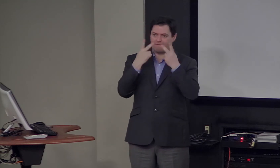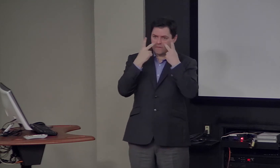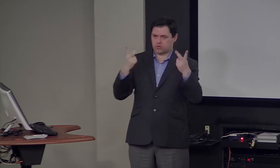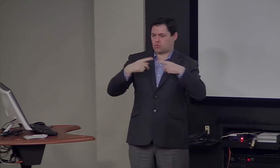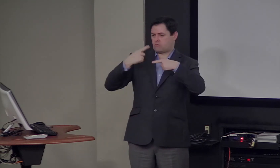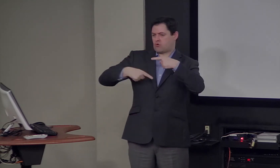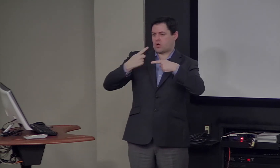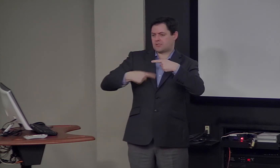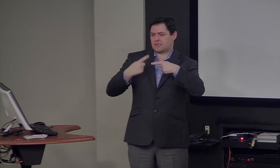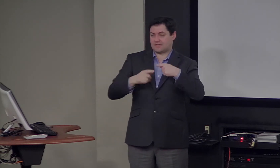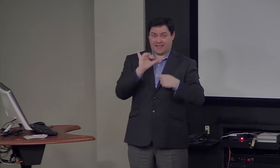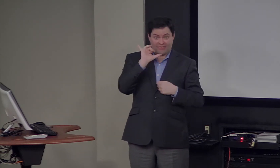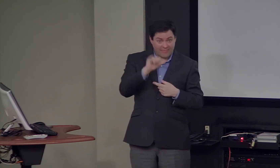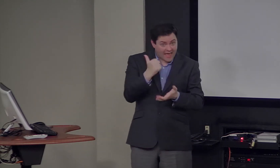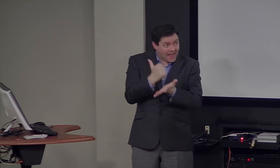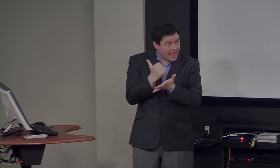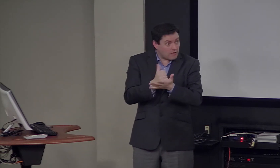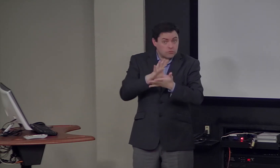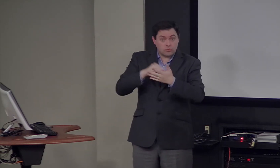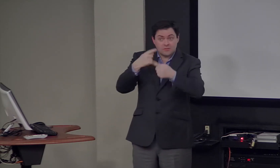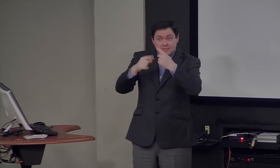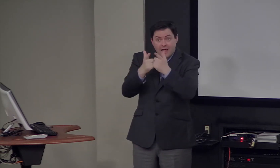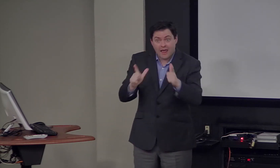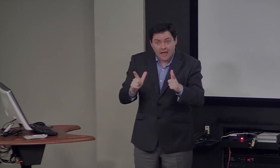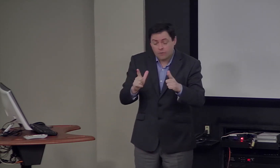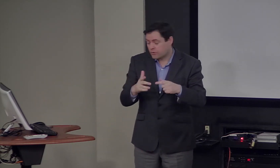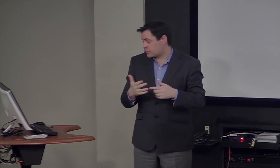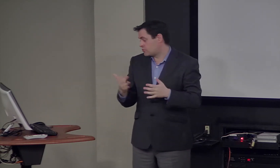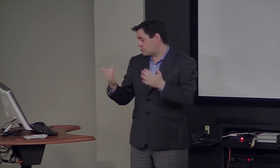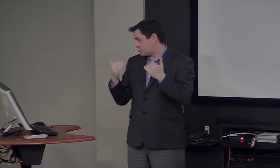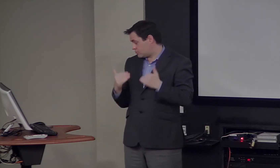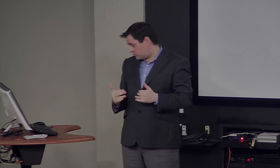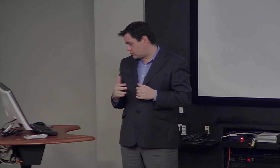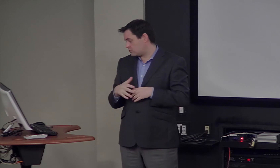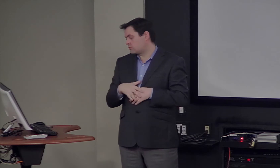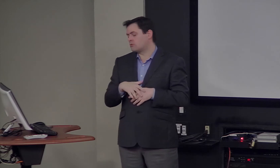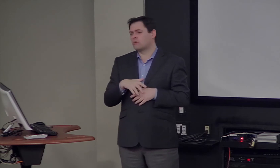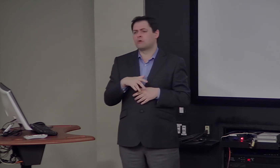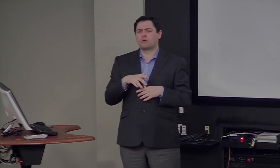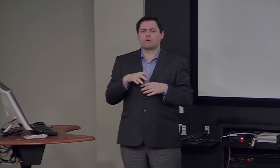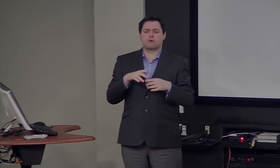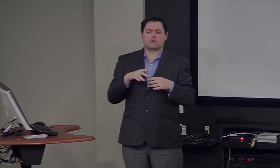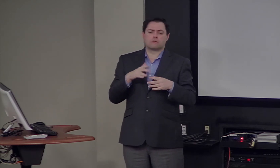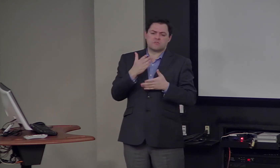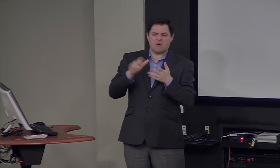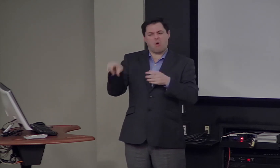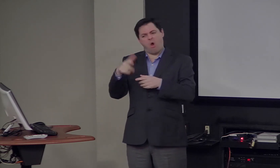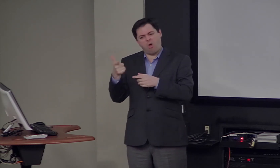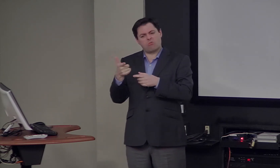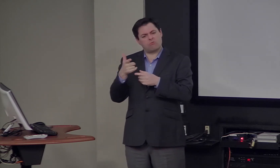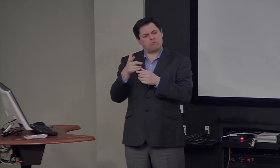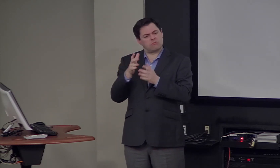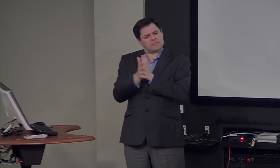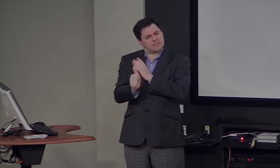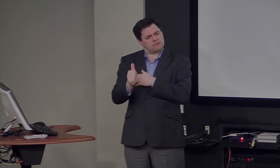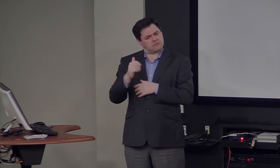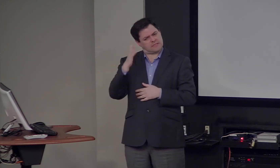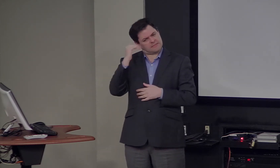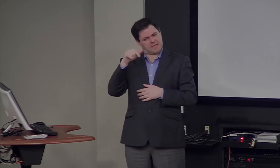Some people have very good visual processing, and if so, was that an indicator of a person's ability to pick up a second sign language or pick